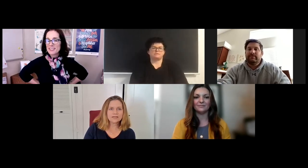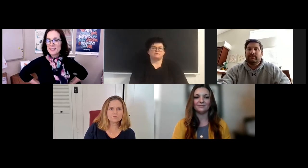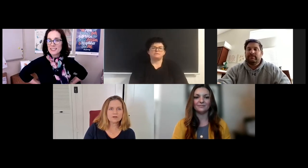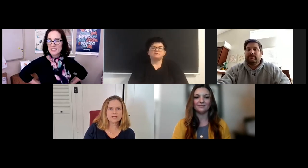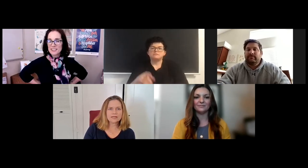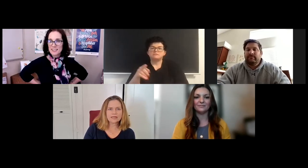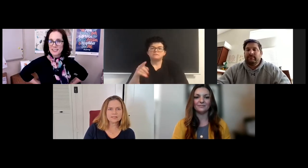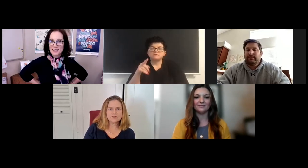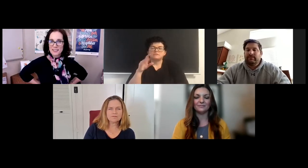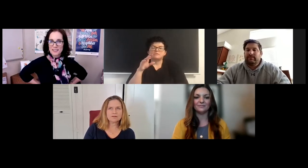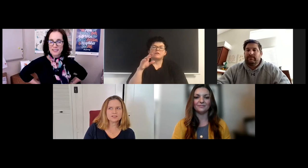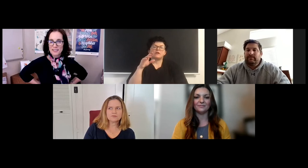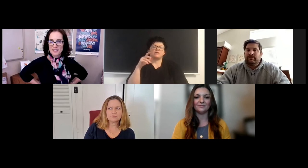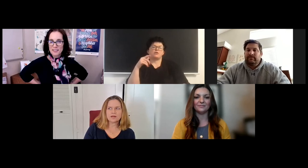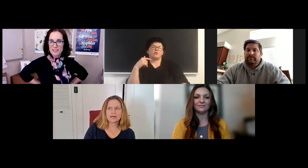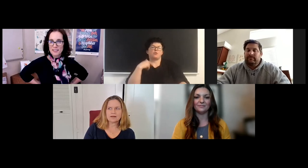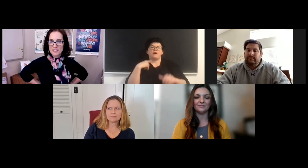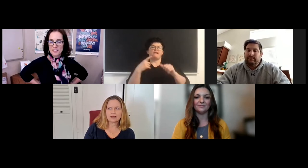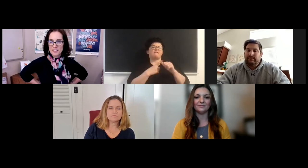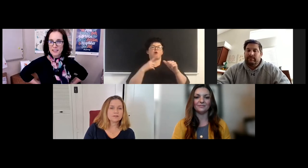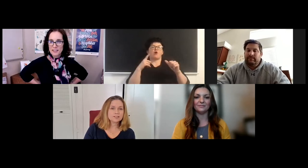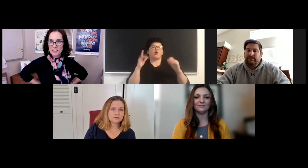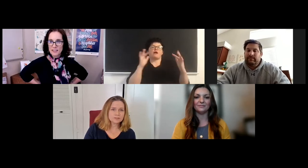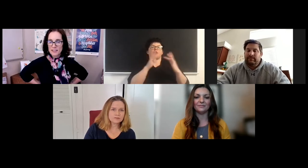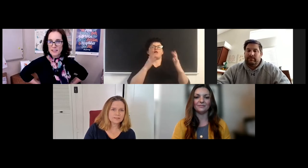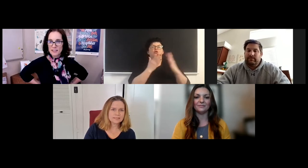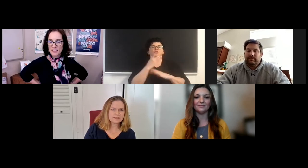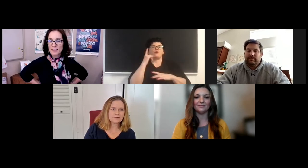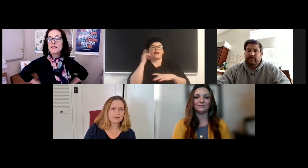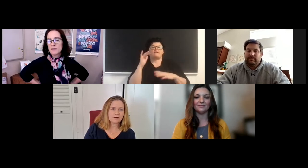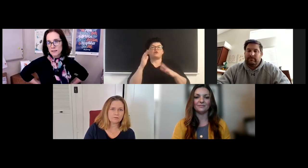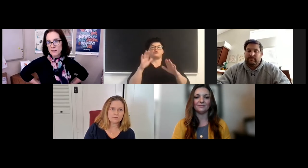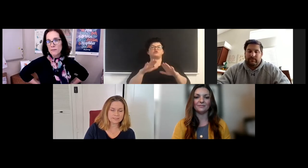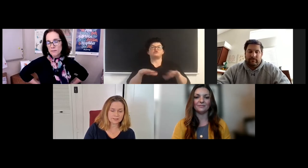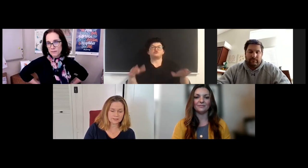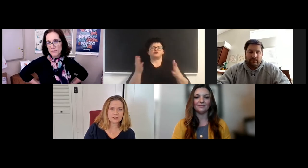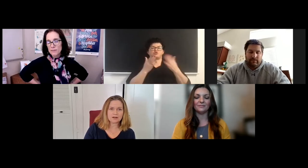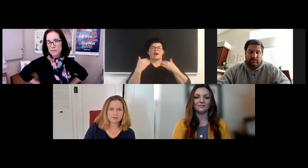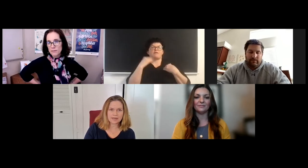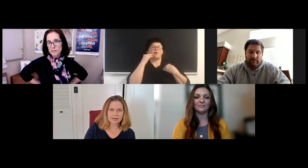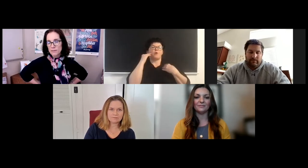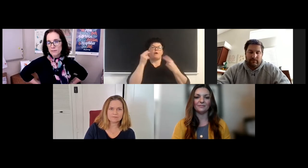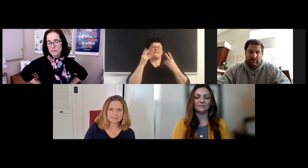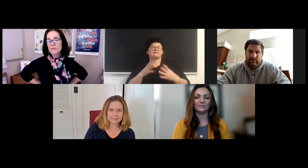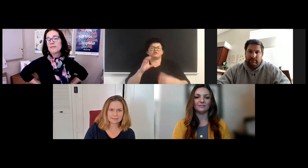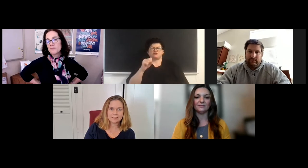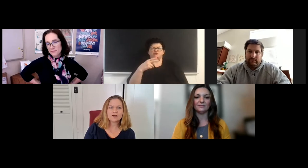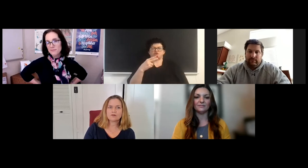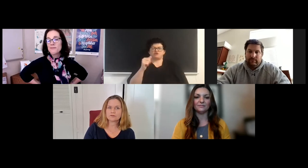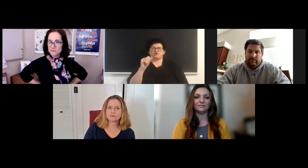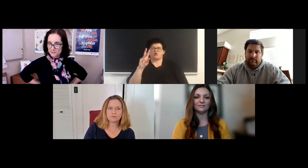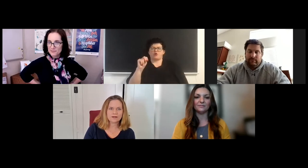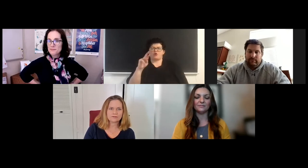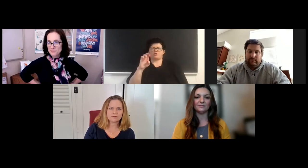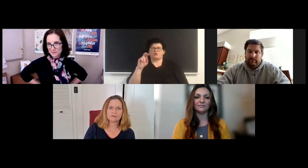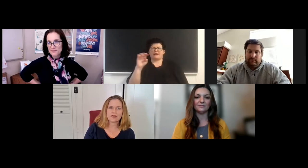For us, we were connected first through California Children's Services. We had a home visitor, Sean Renee from SEED, who